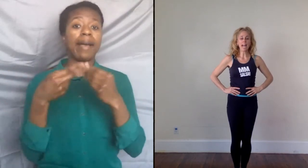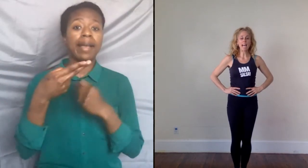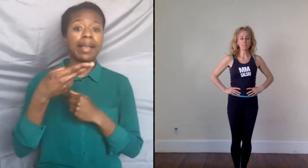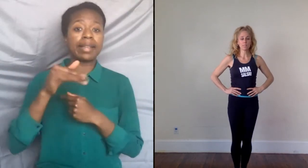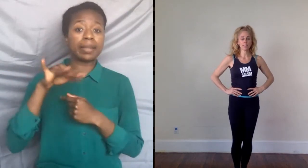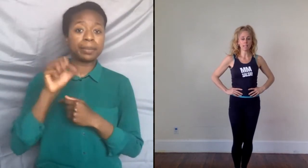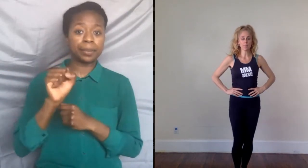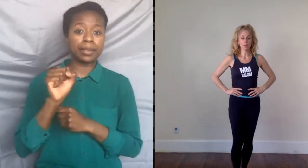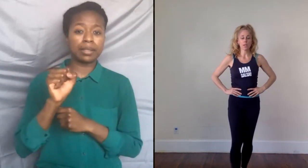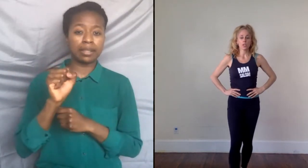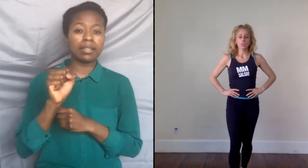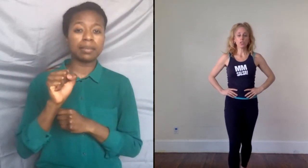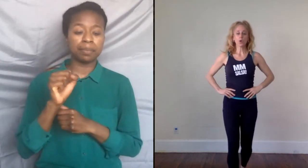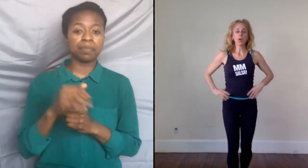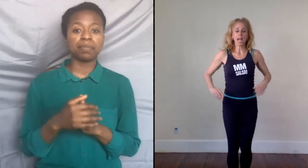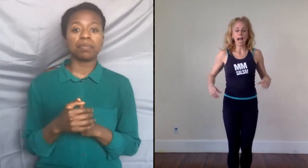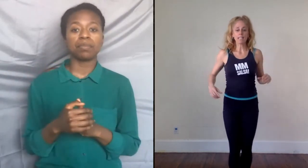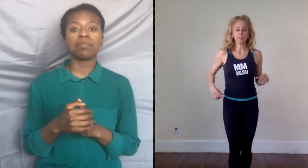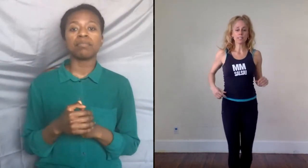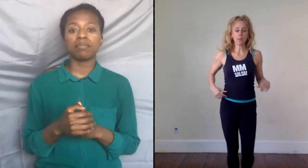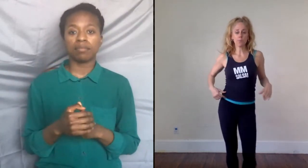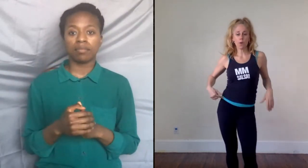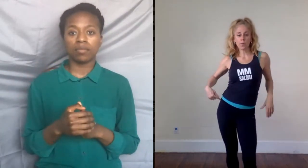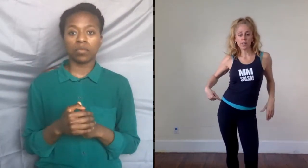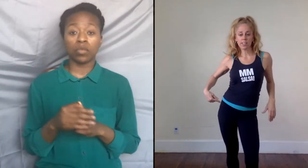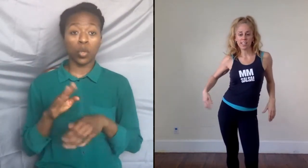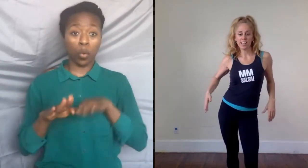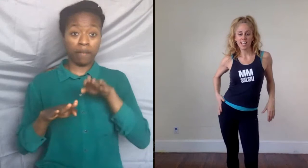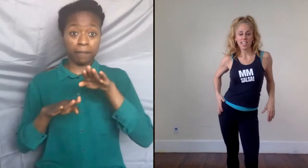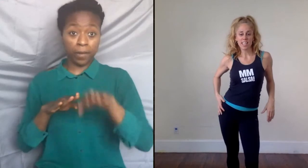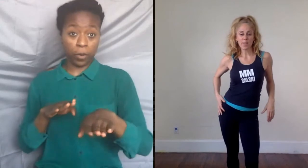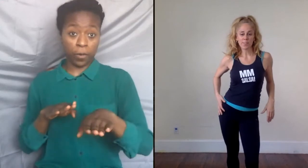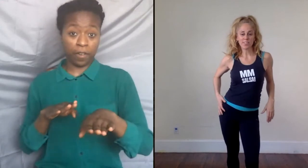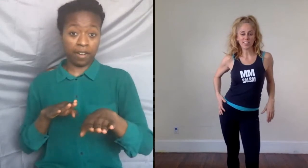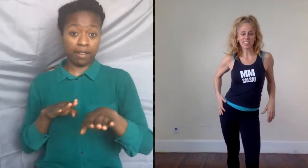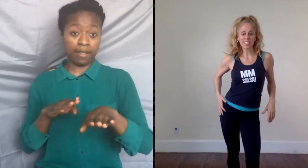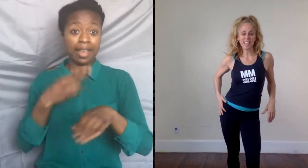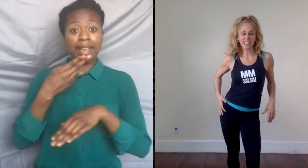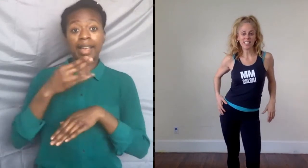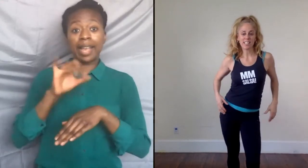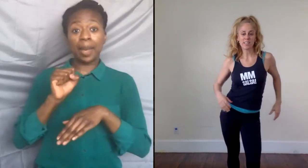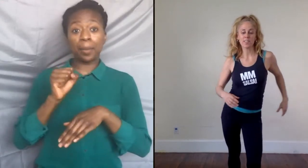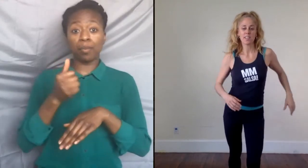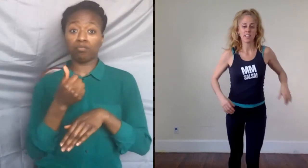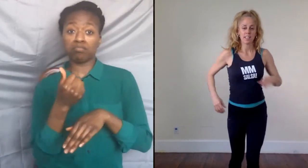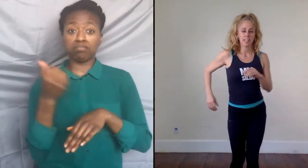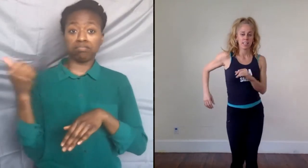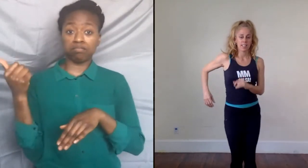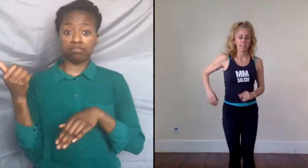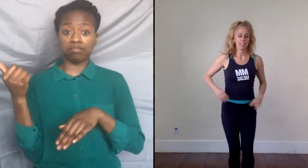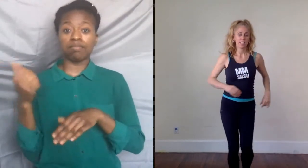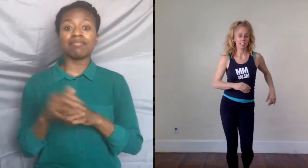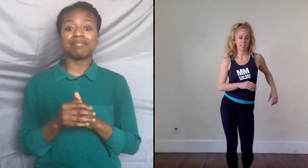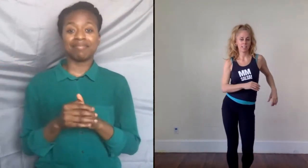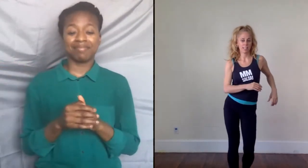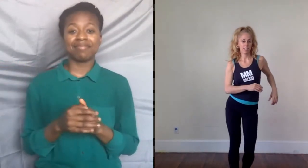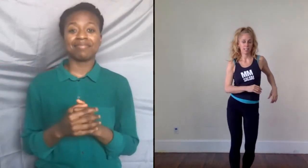it as we step. So, as we step forward, the hip comes out to the side.